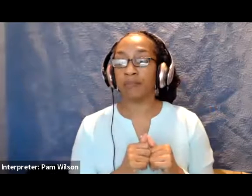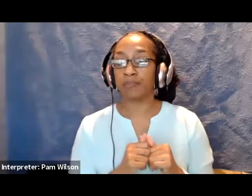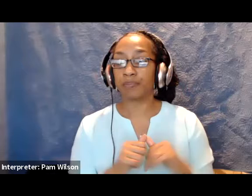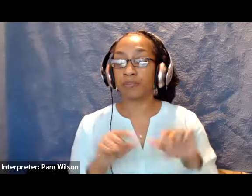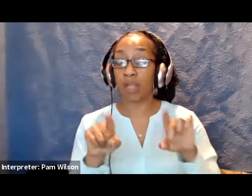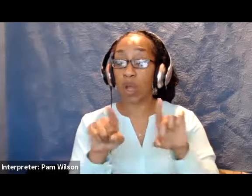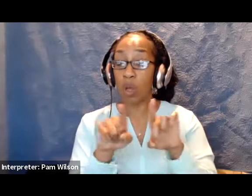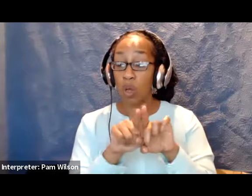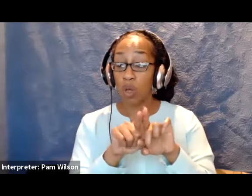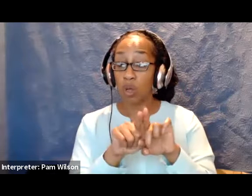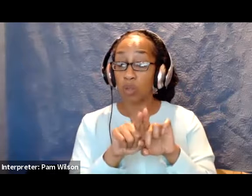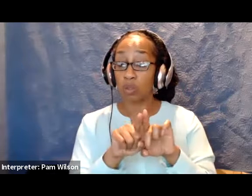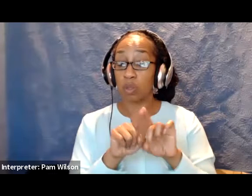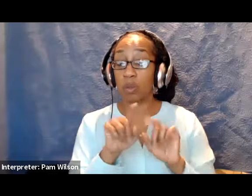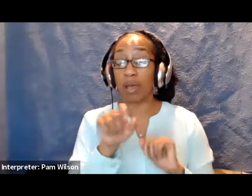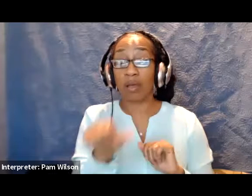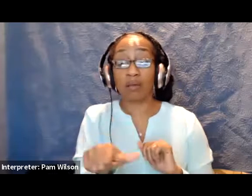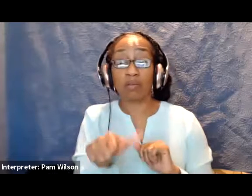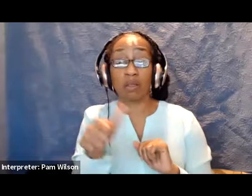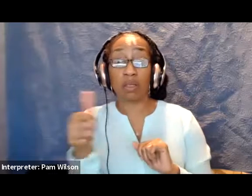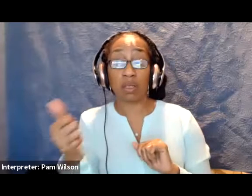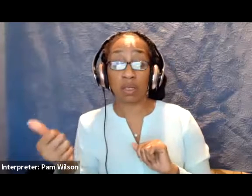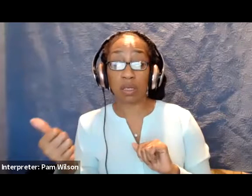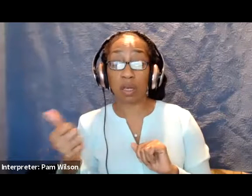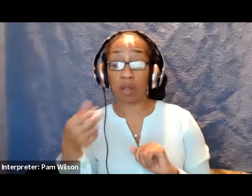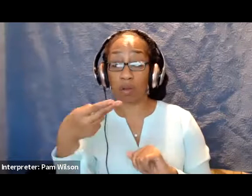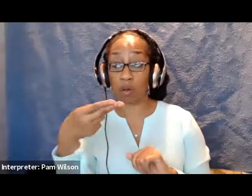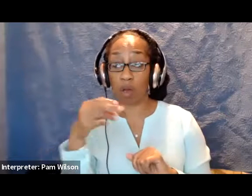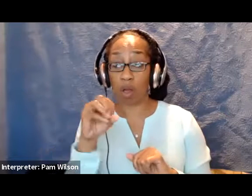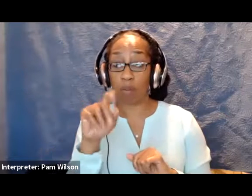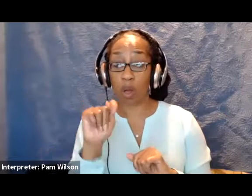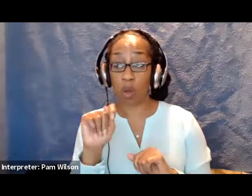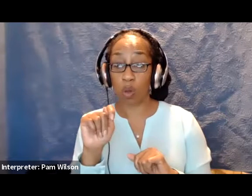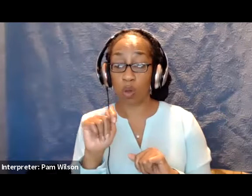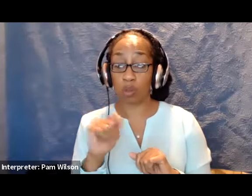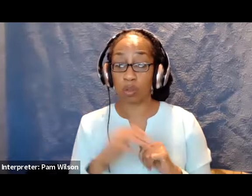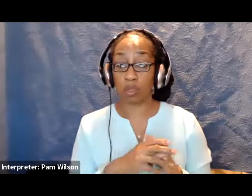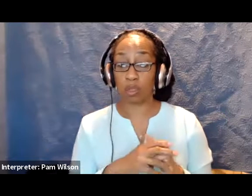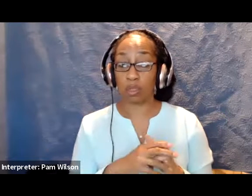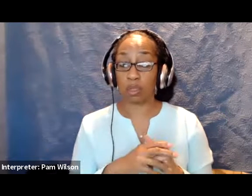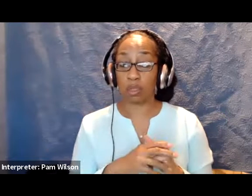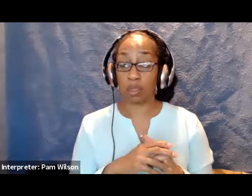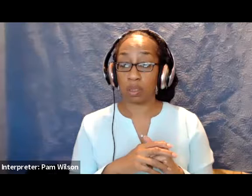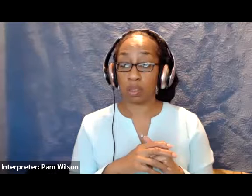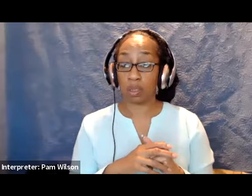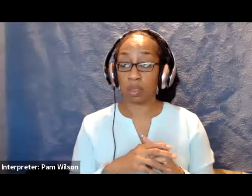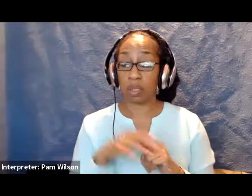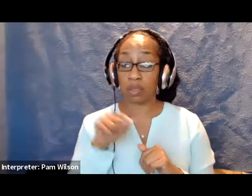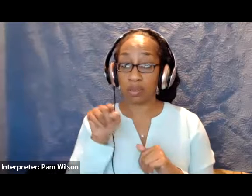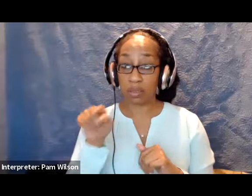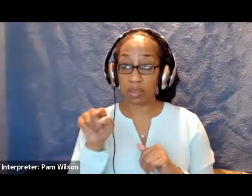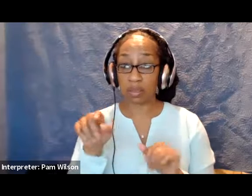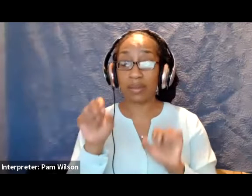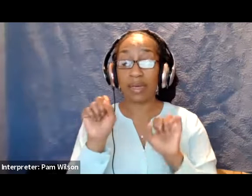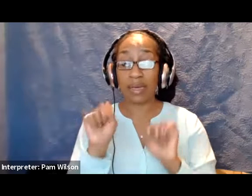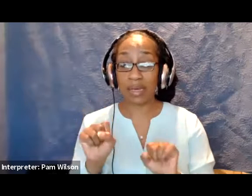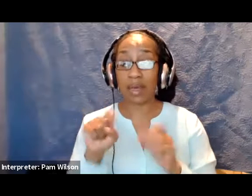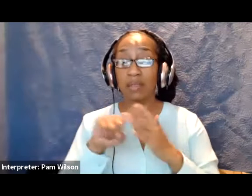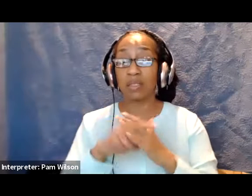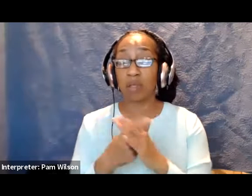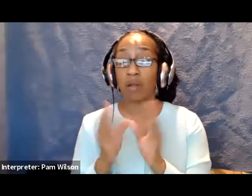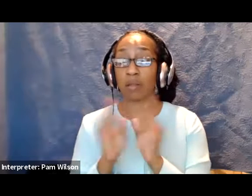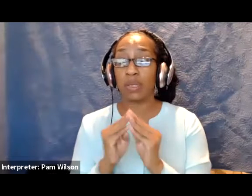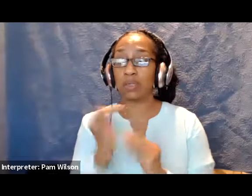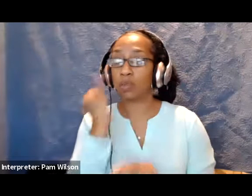an alternative host, okay? Because they are allowed to start the meeting in your absence. Say